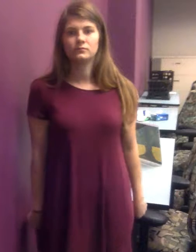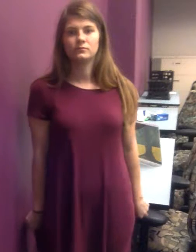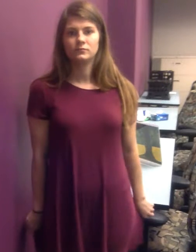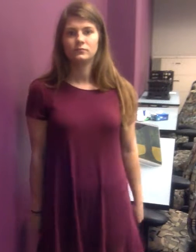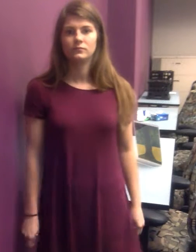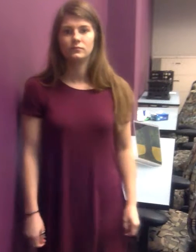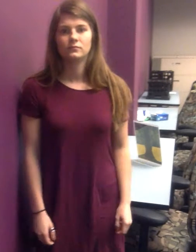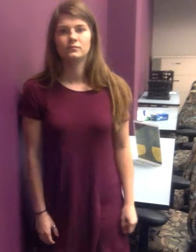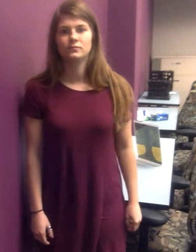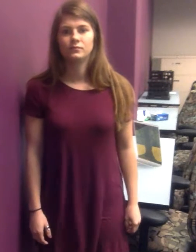Special presentation.